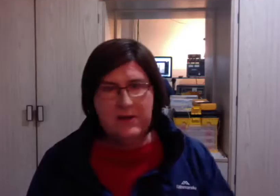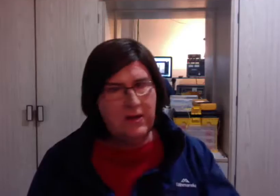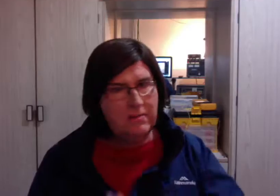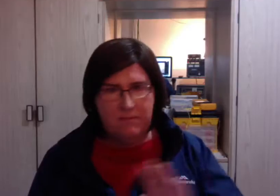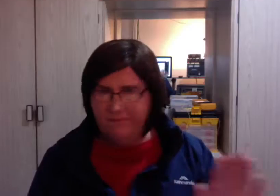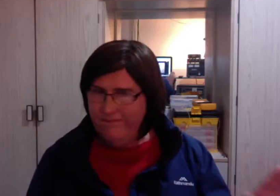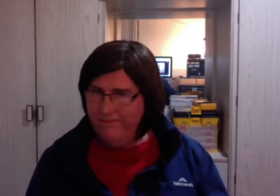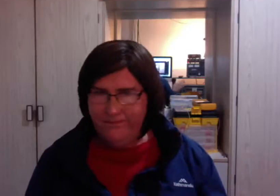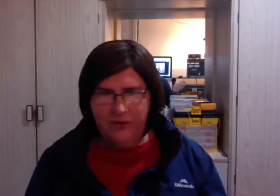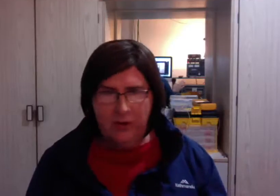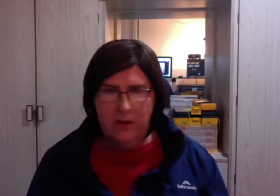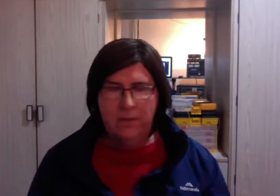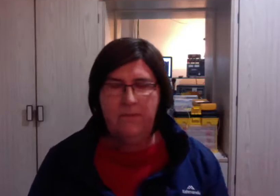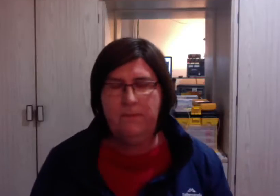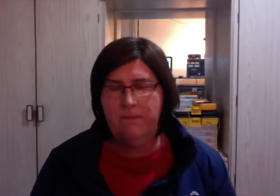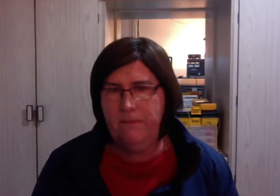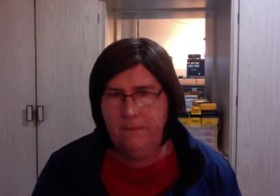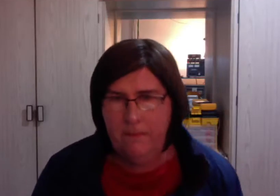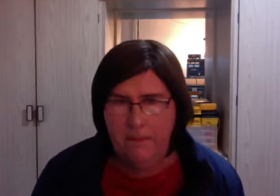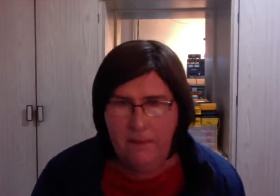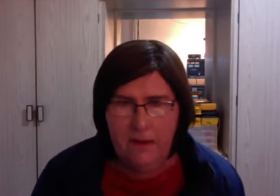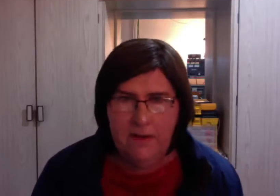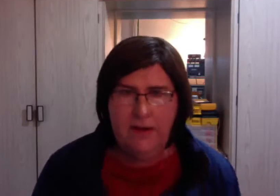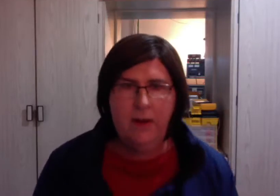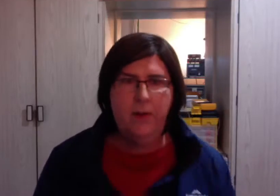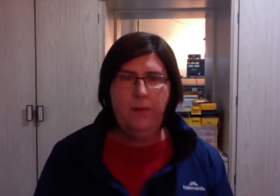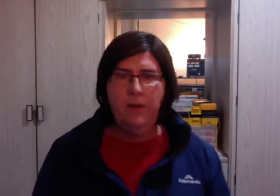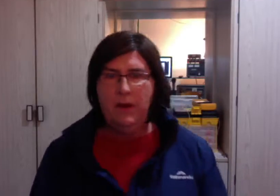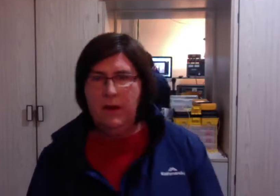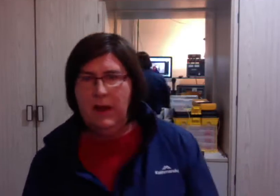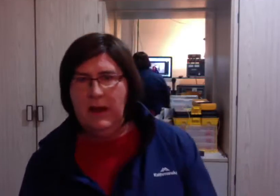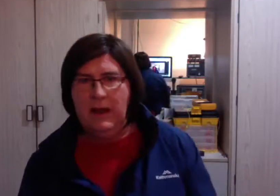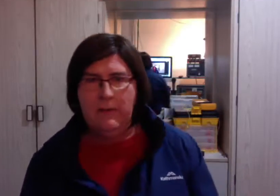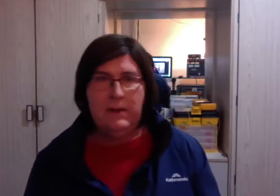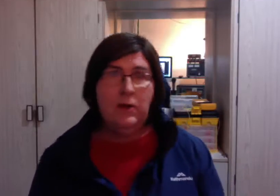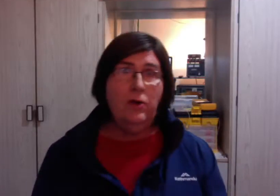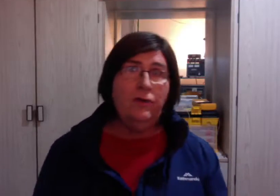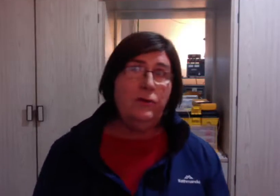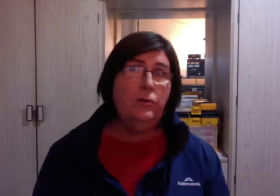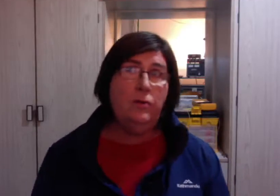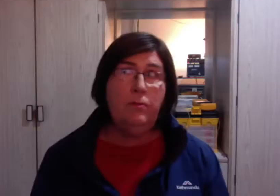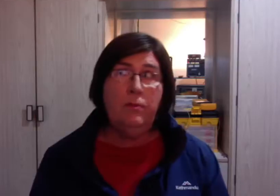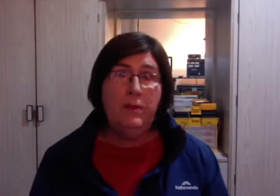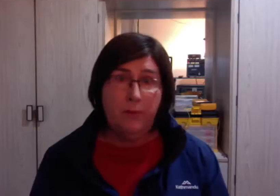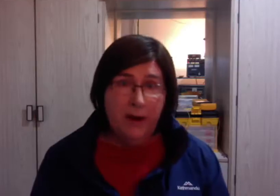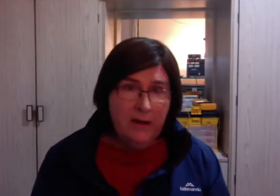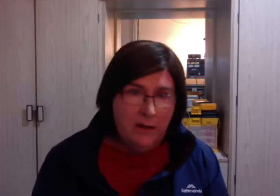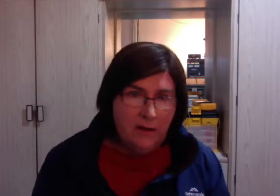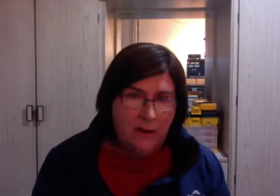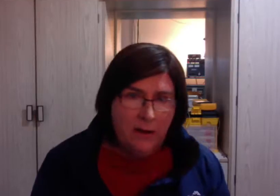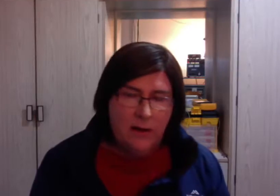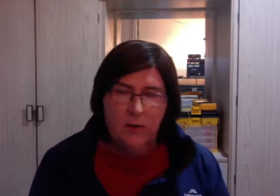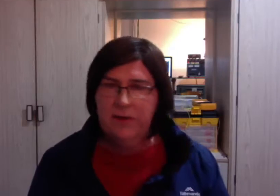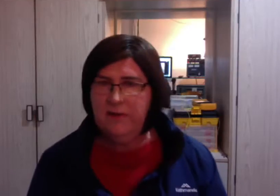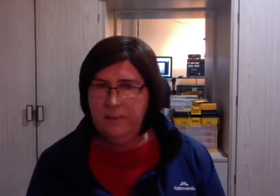top. Sorry. No. Because it will break. You'll be